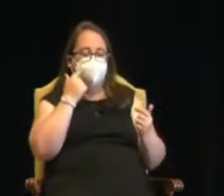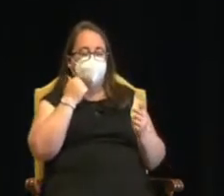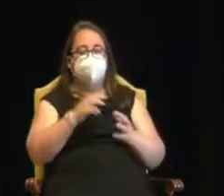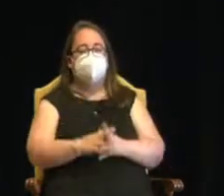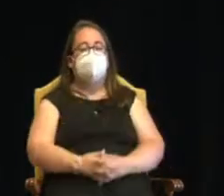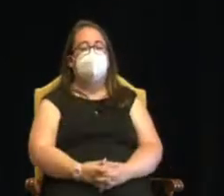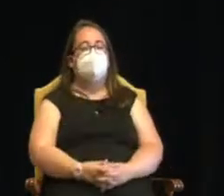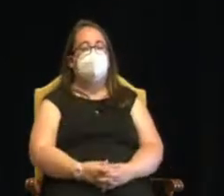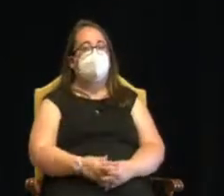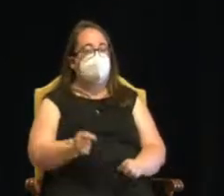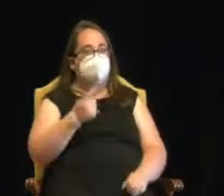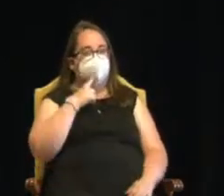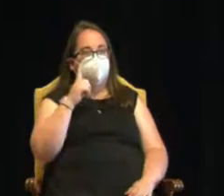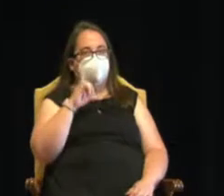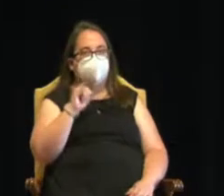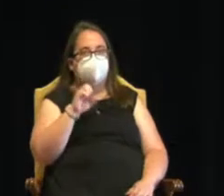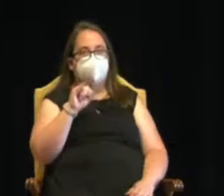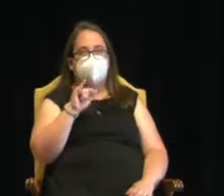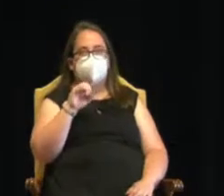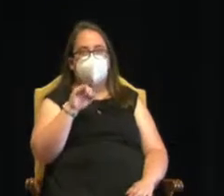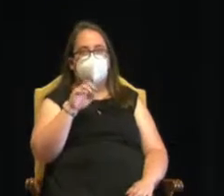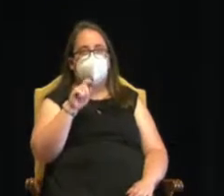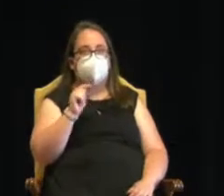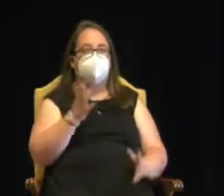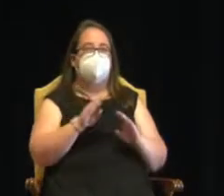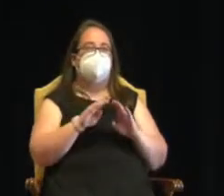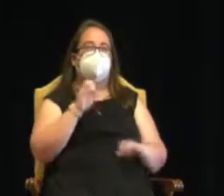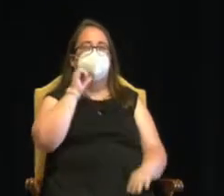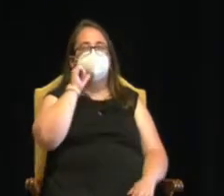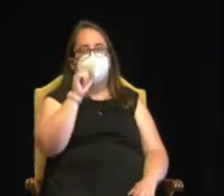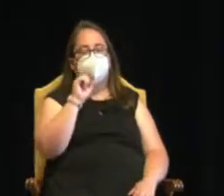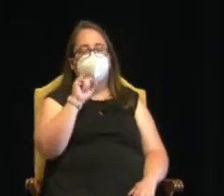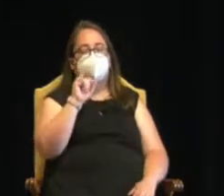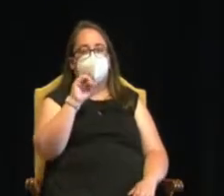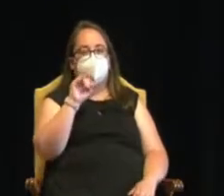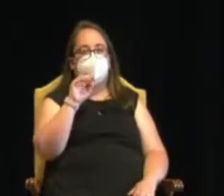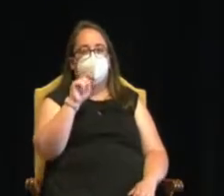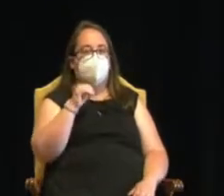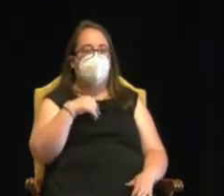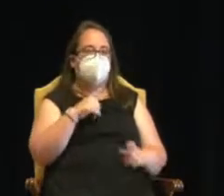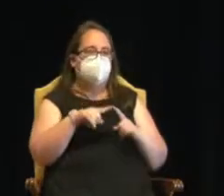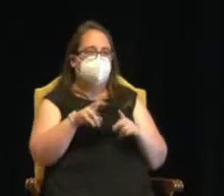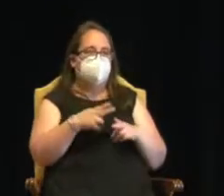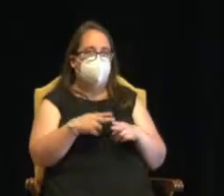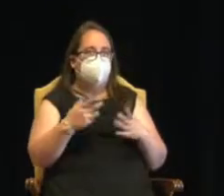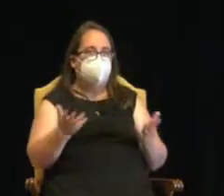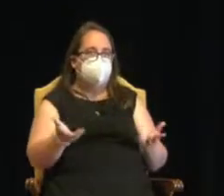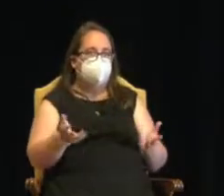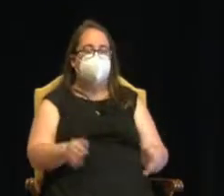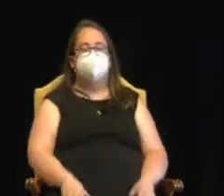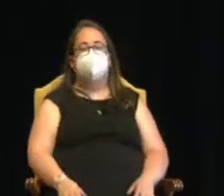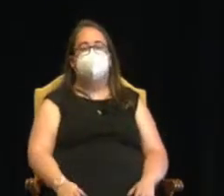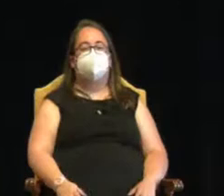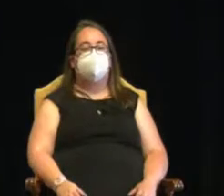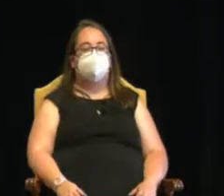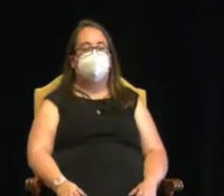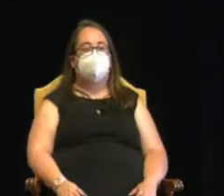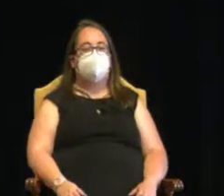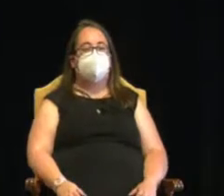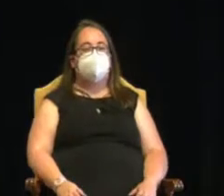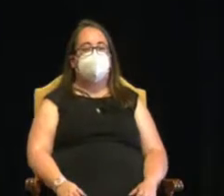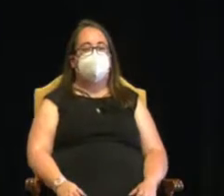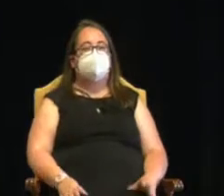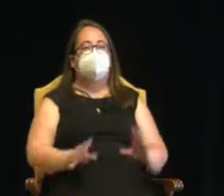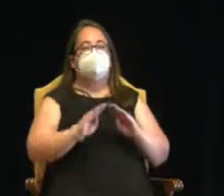That's enough. People are always like, that's Silo Point, isn't it? I was like, it's clearly not Silo Point. It has a different name. I said, it's clearly